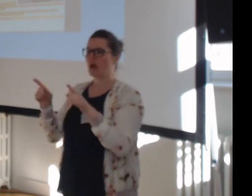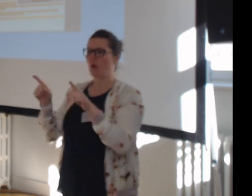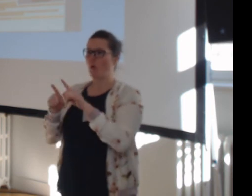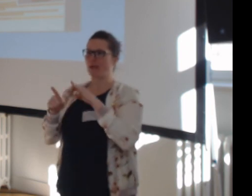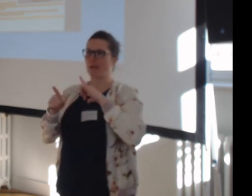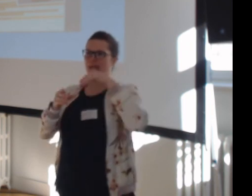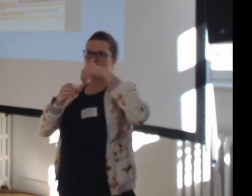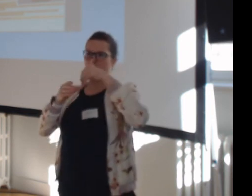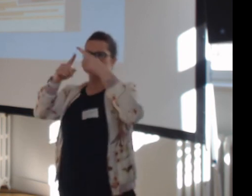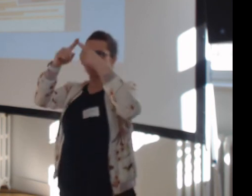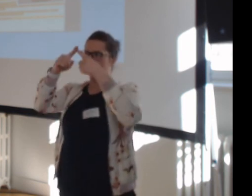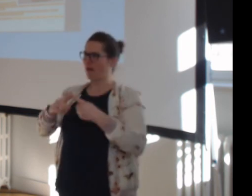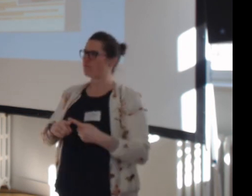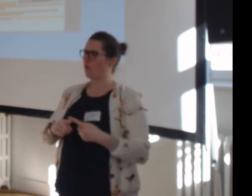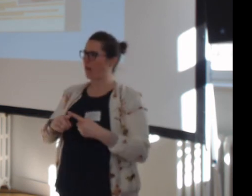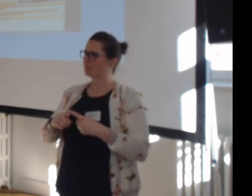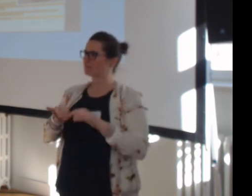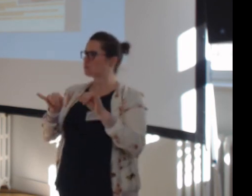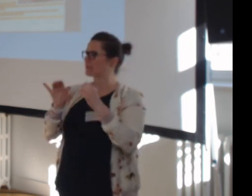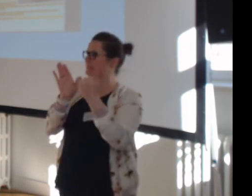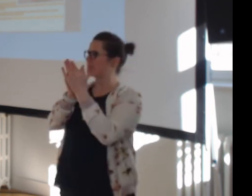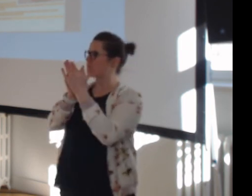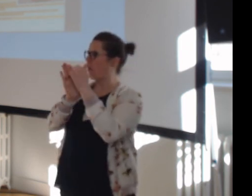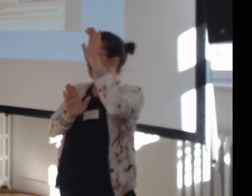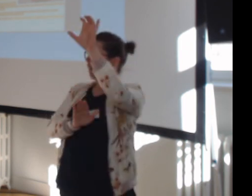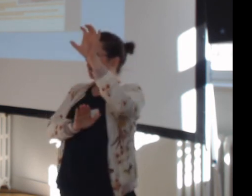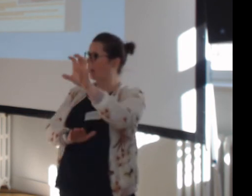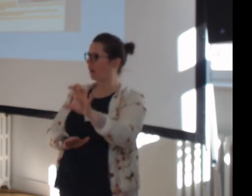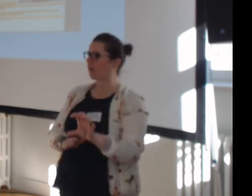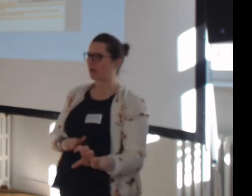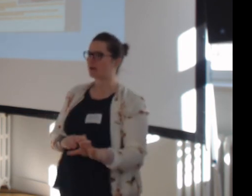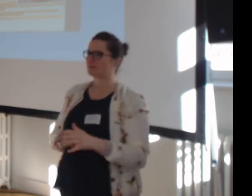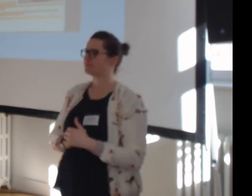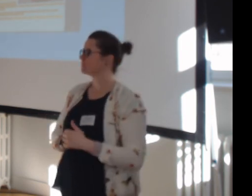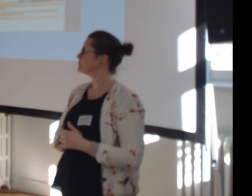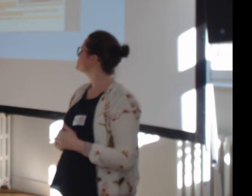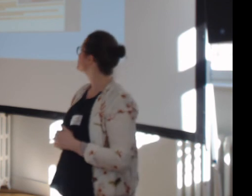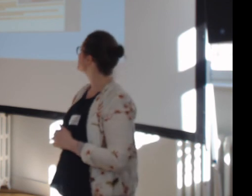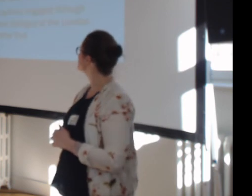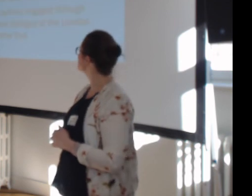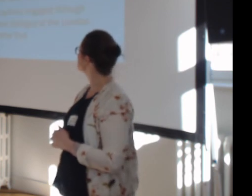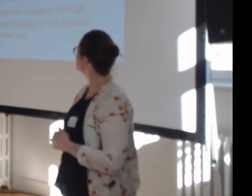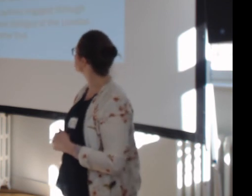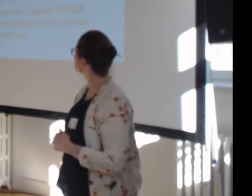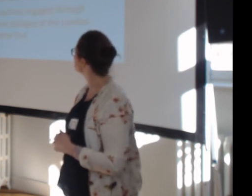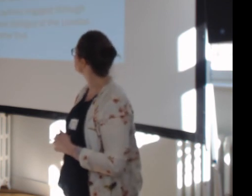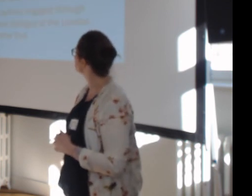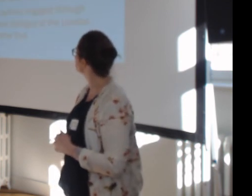of contents in more of a kind of symbol type approach to it as well.